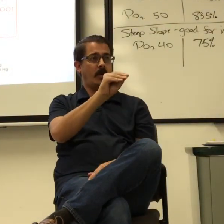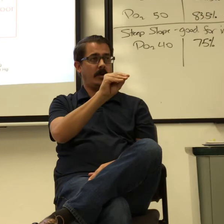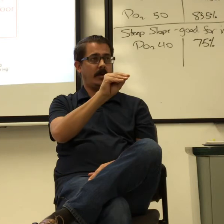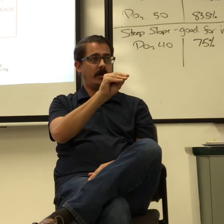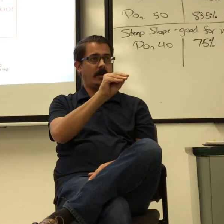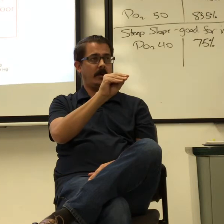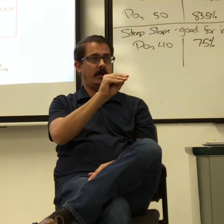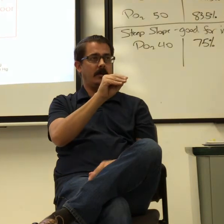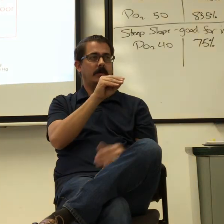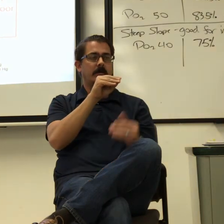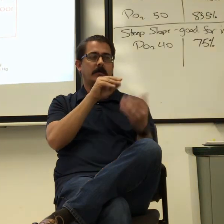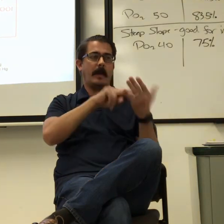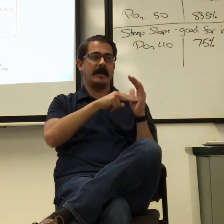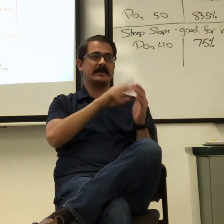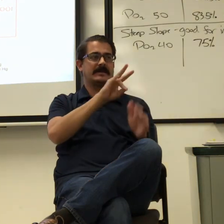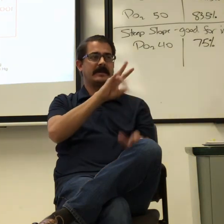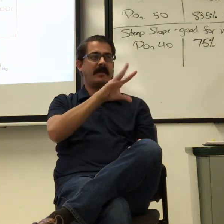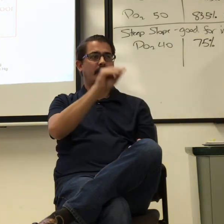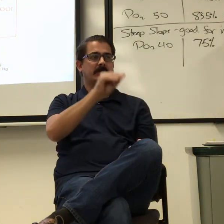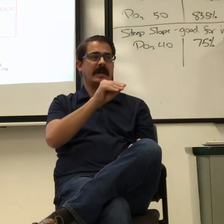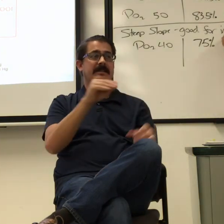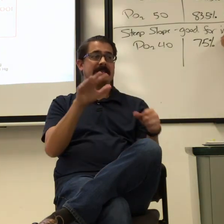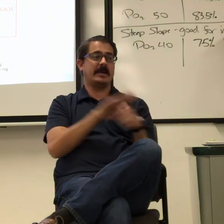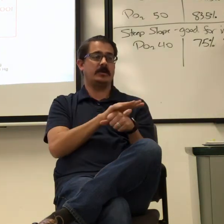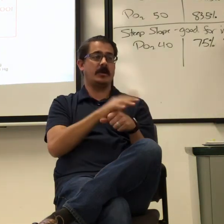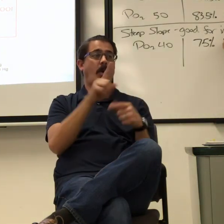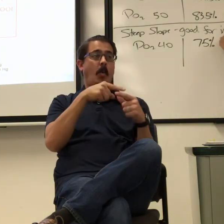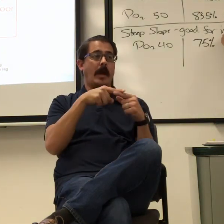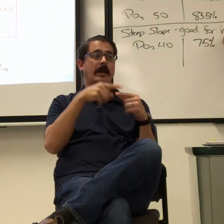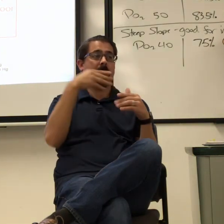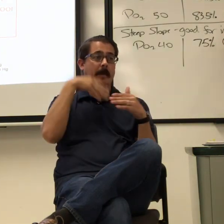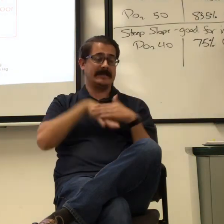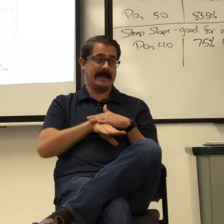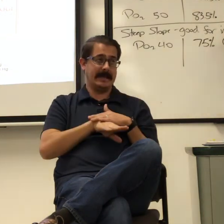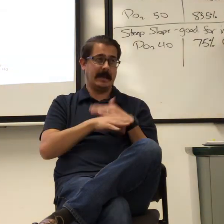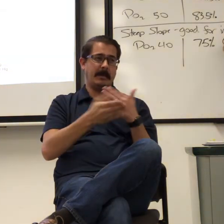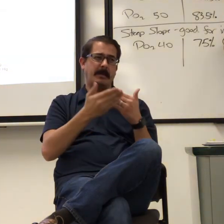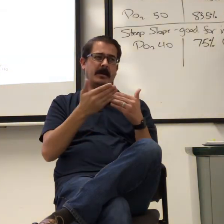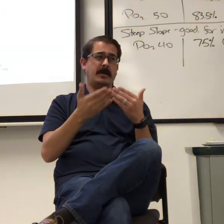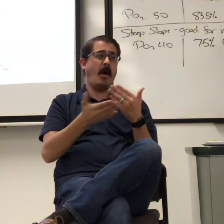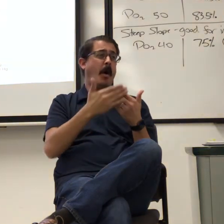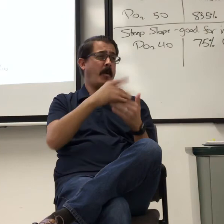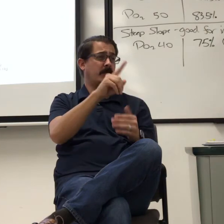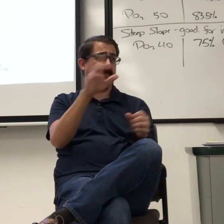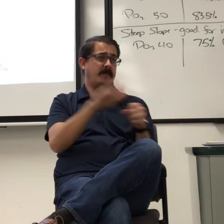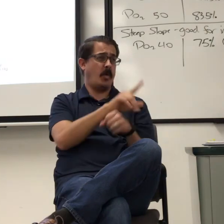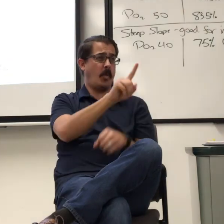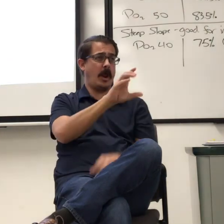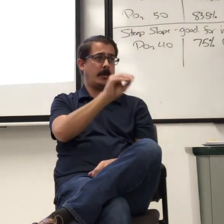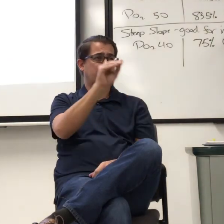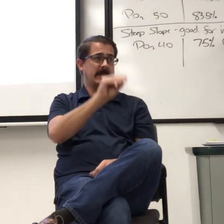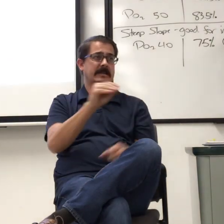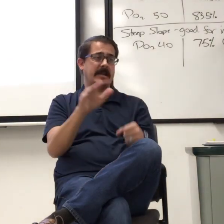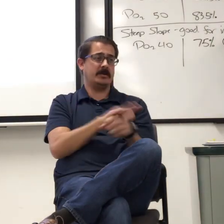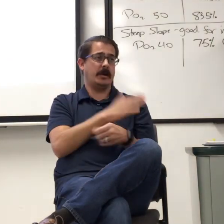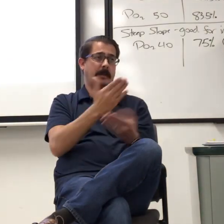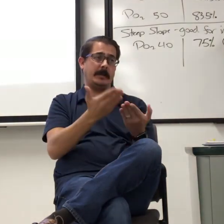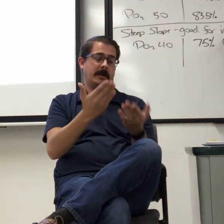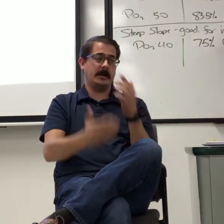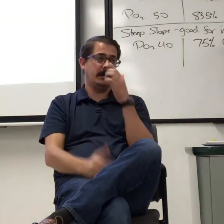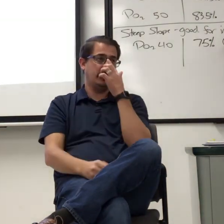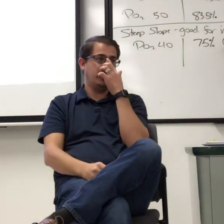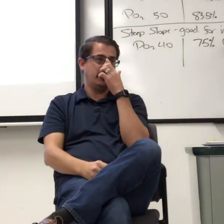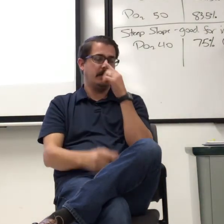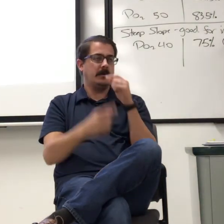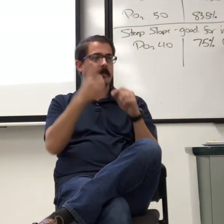it's 75% saturated. So when it comes in, maybe it's nearly 100% saturated because it